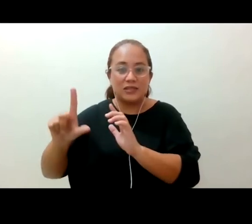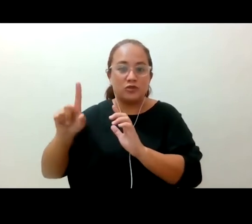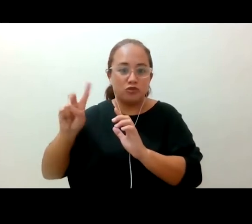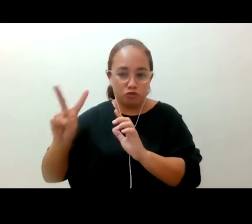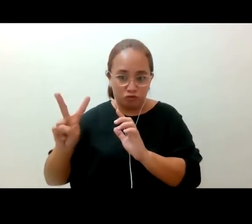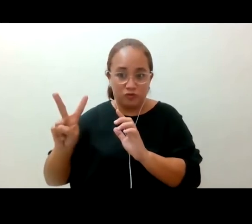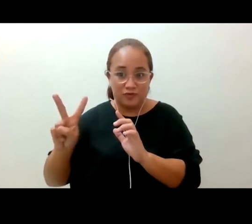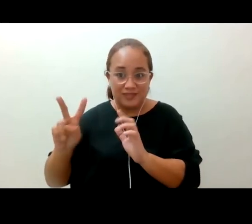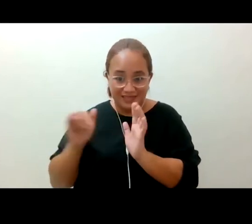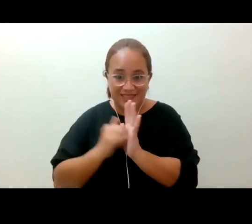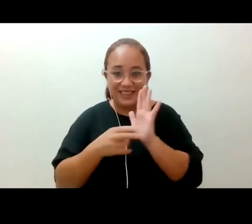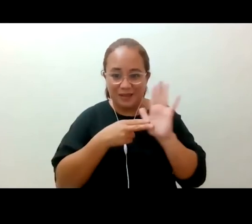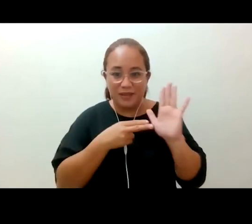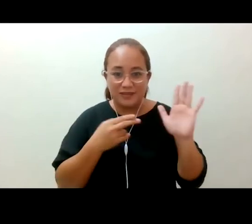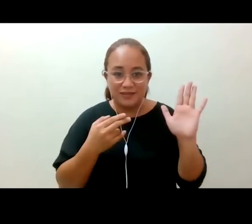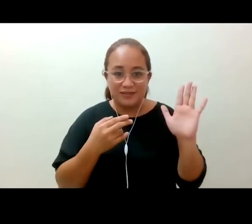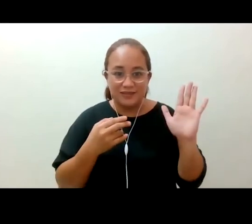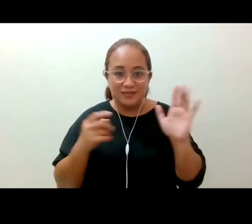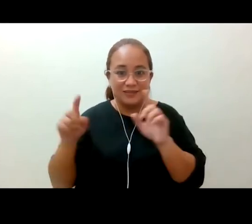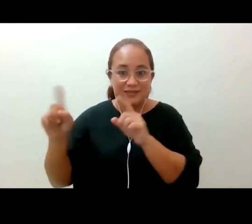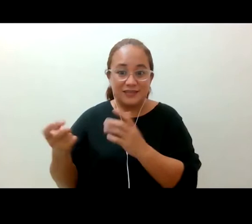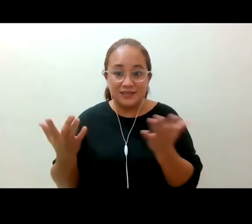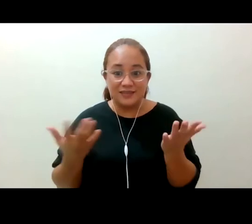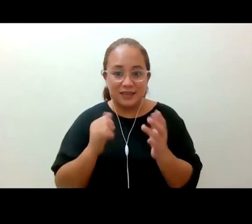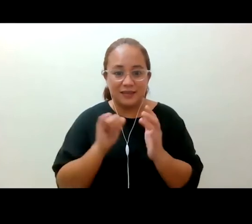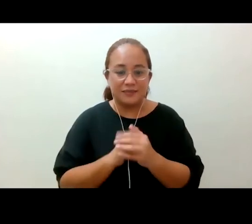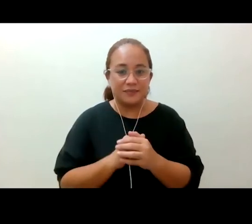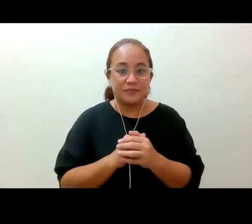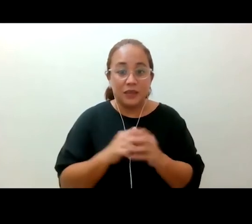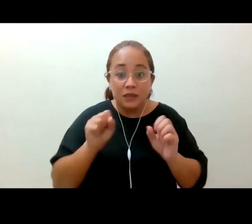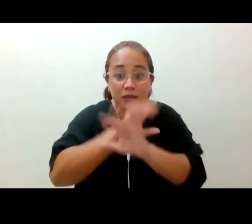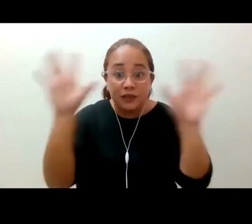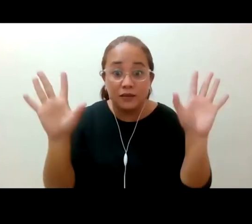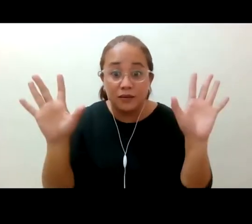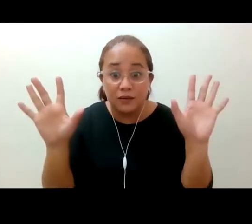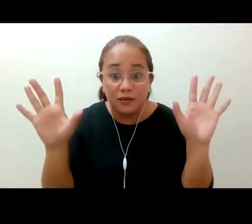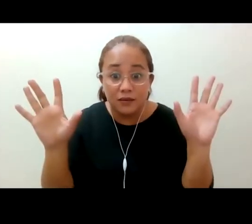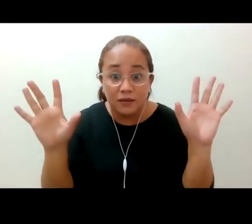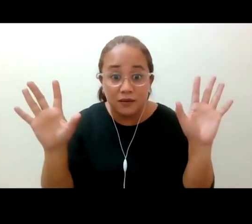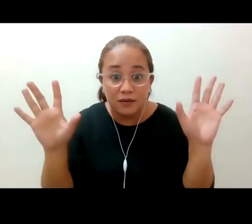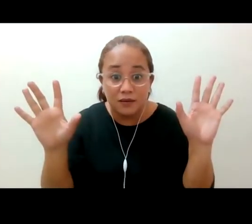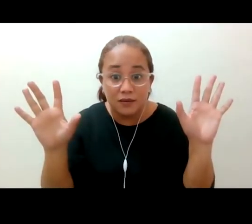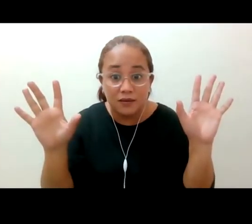L2, and then close parenthesis. Okay, does that make sense?